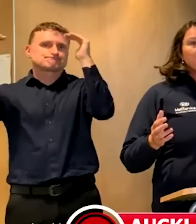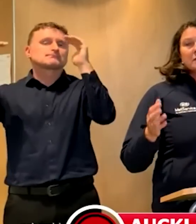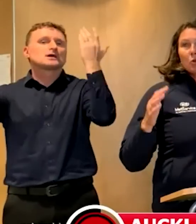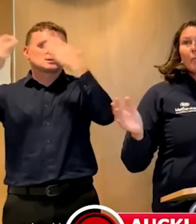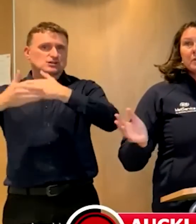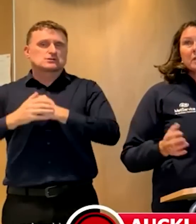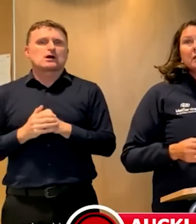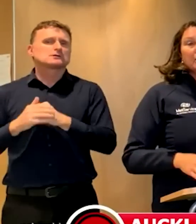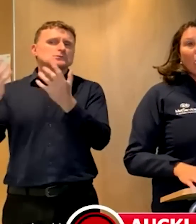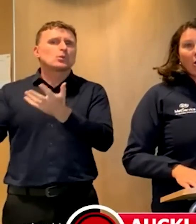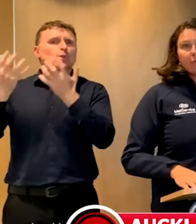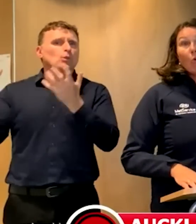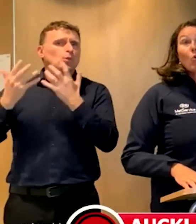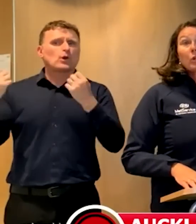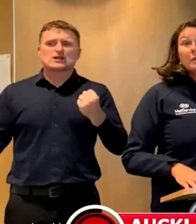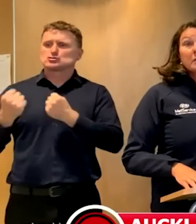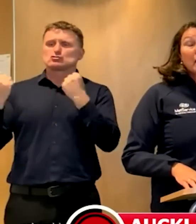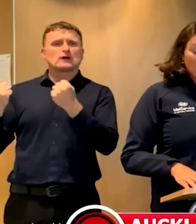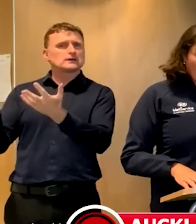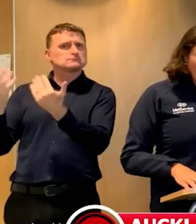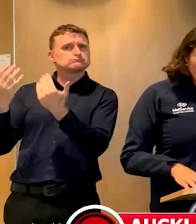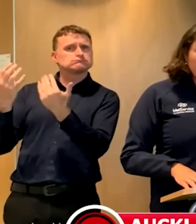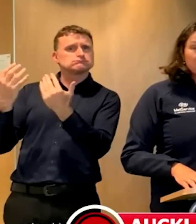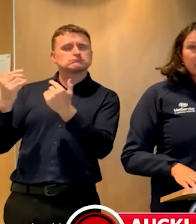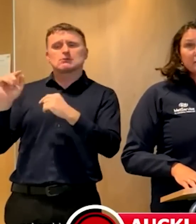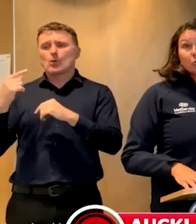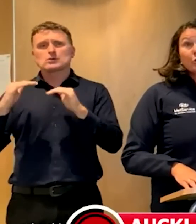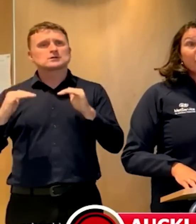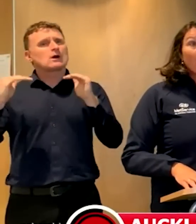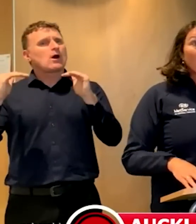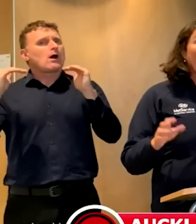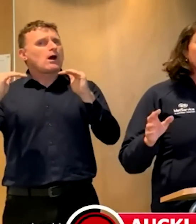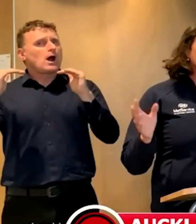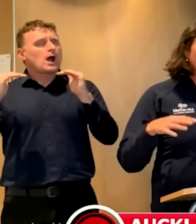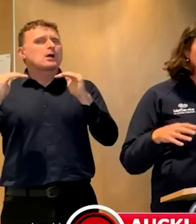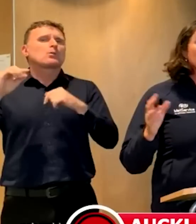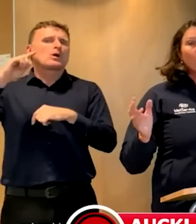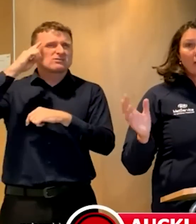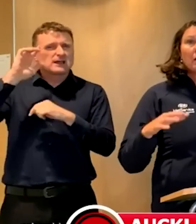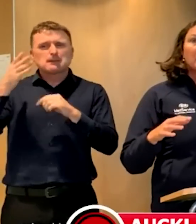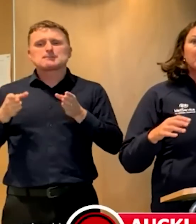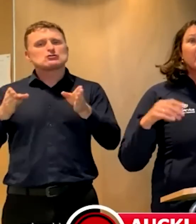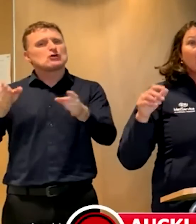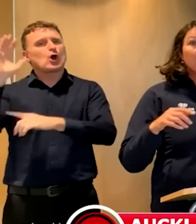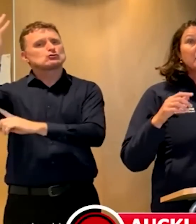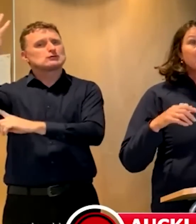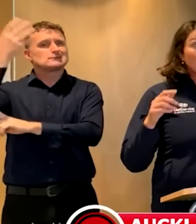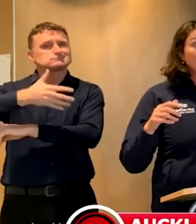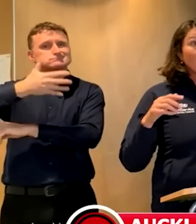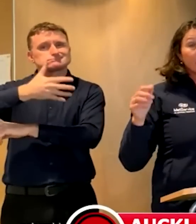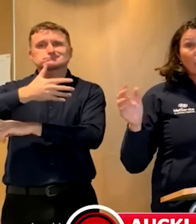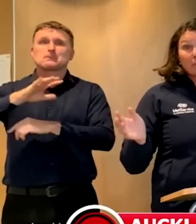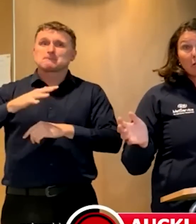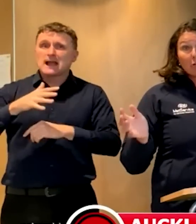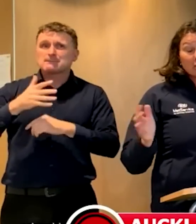The wind strengths are not particularly high for Auckland, but we do expect some tree throw over roads or power lines in